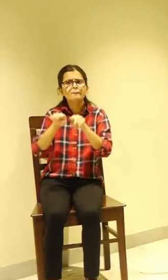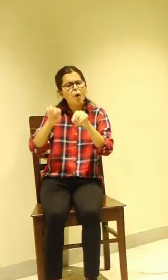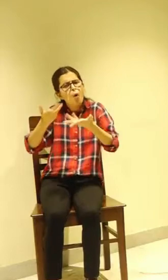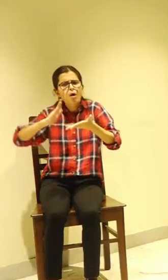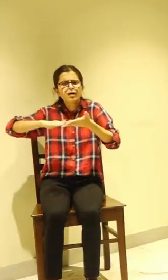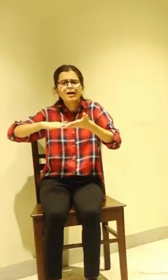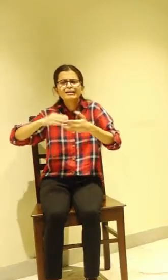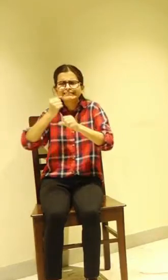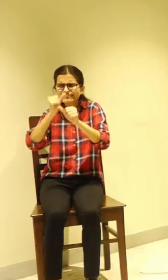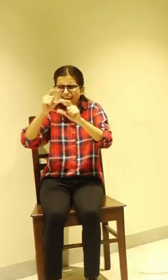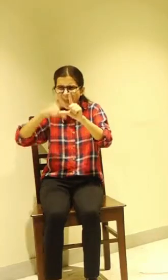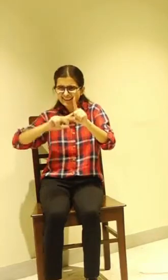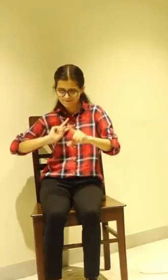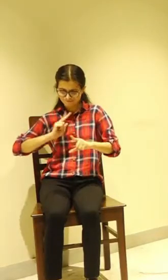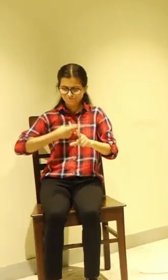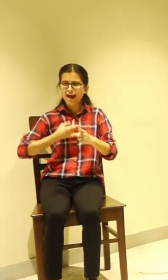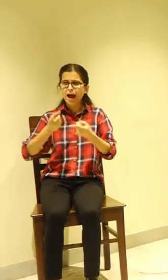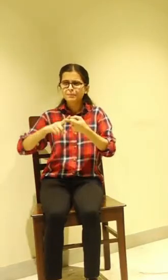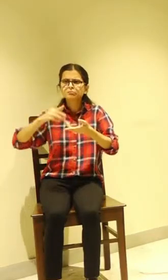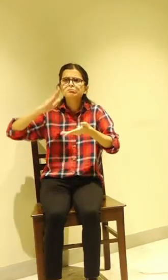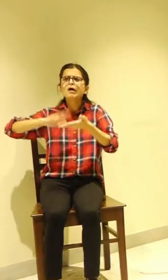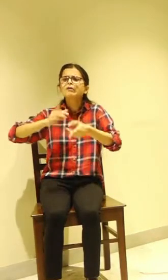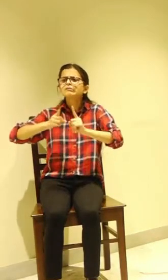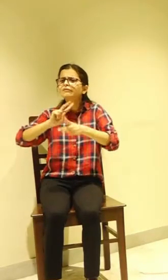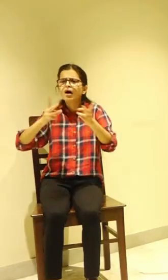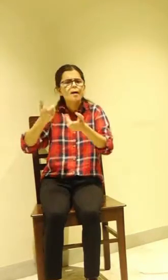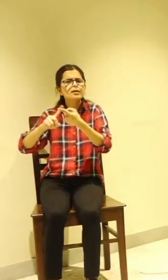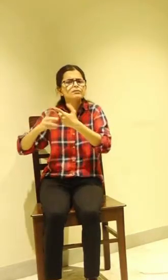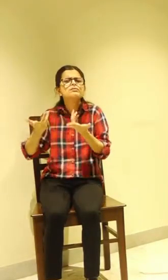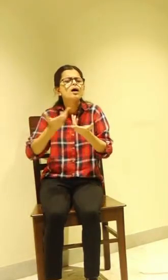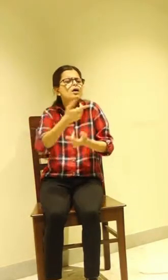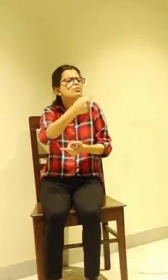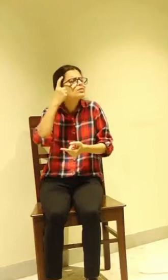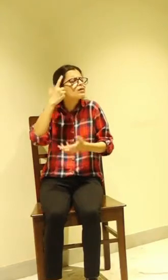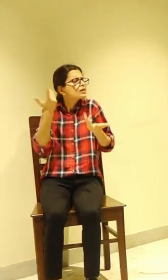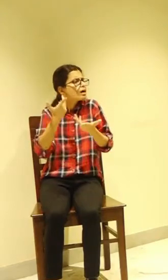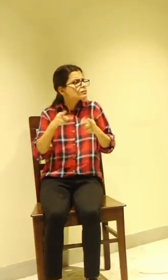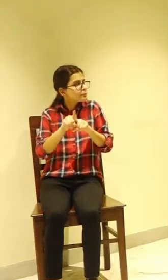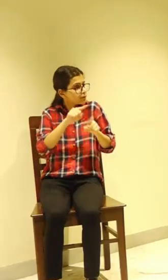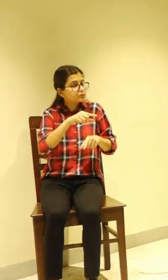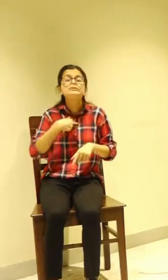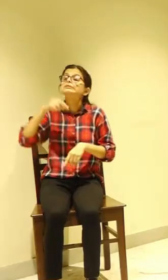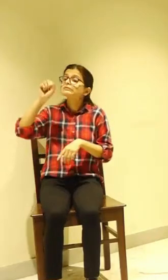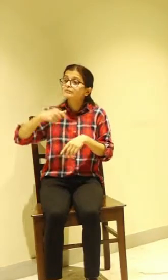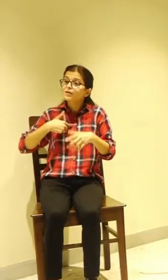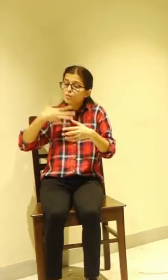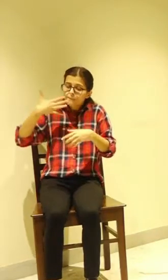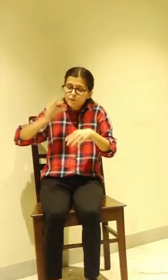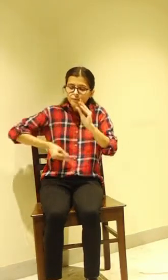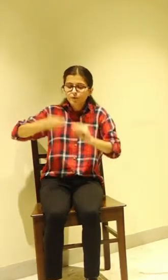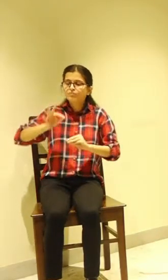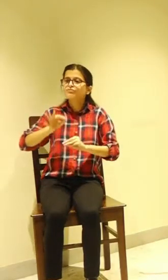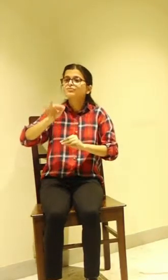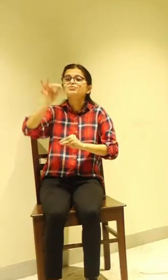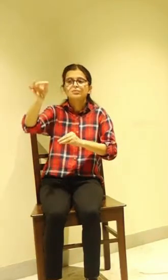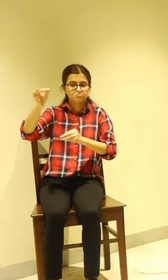India. Would you feel that people should realize the significance of what's at play when these contemporary debates are happening? And this is very important for the future of